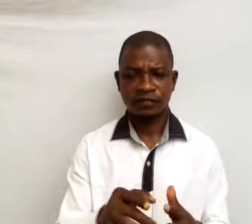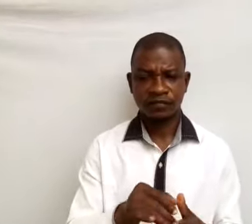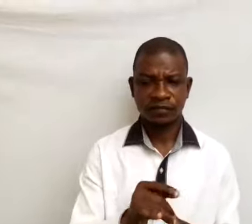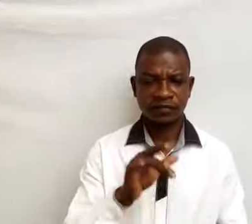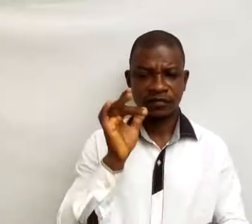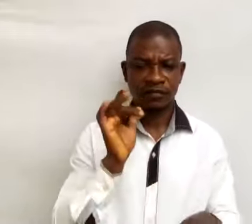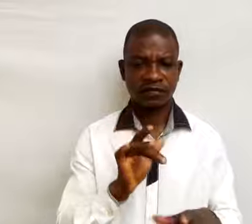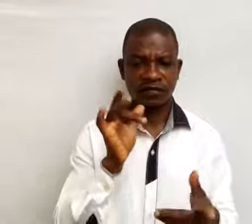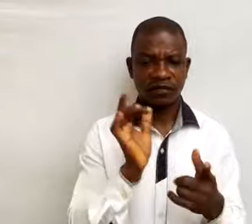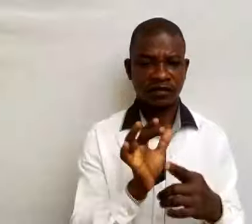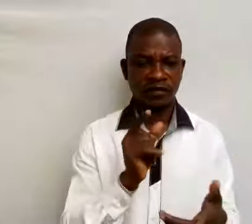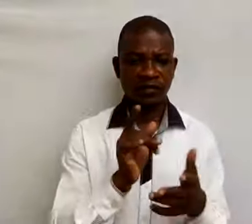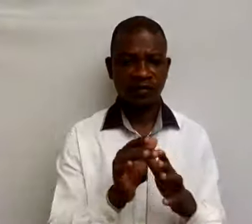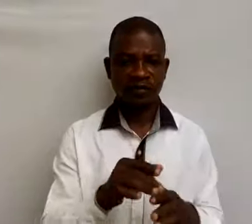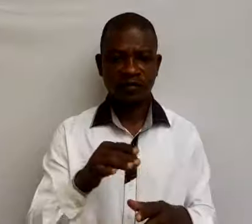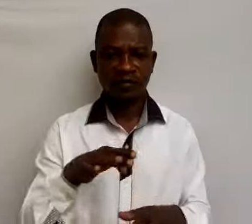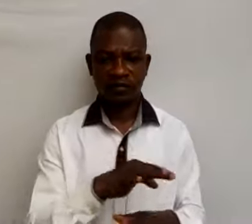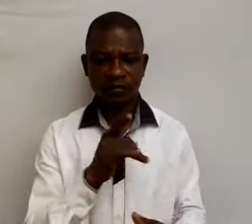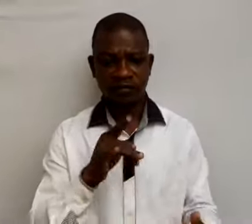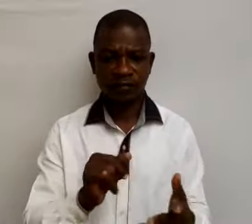attacking blood and liver cells.